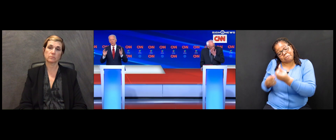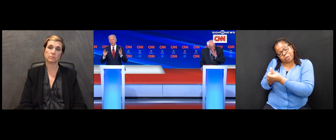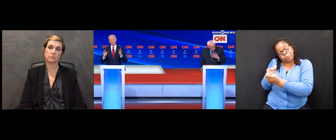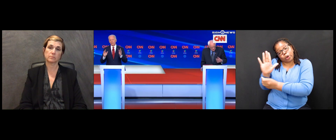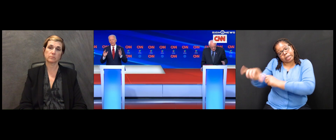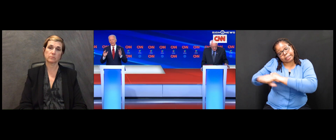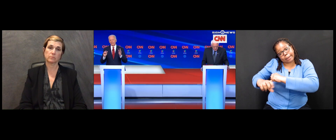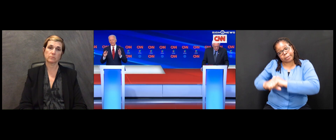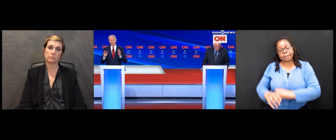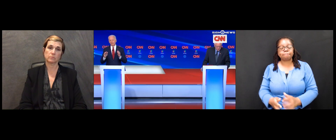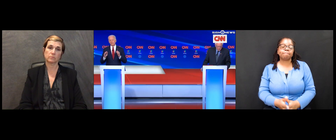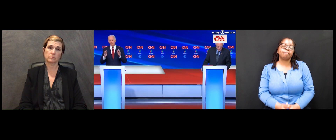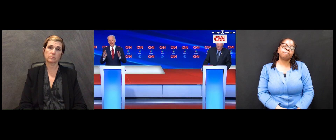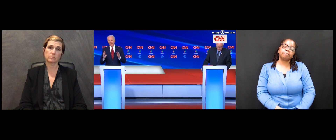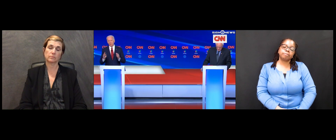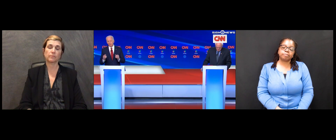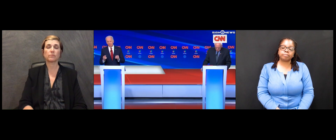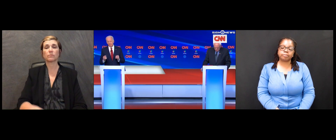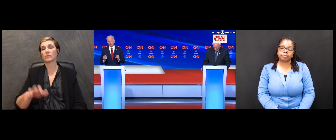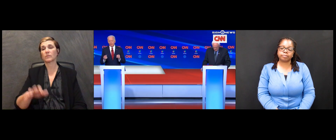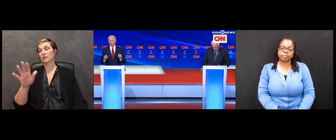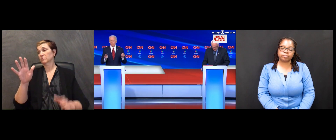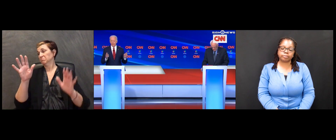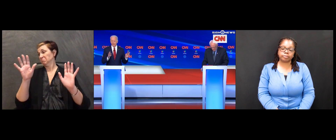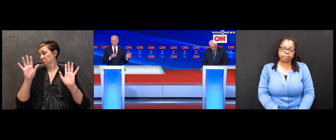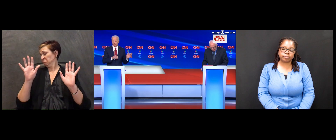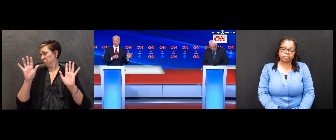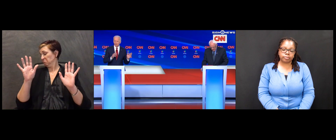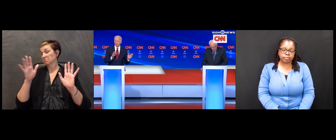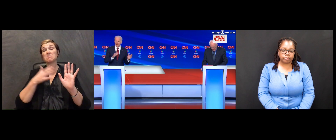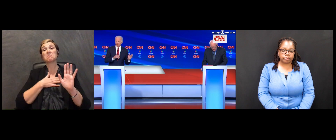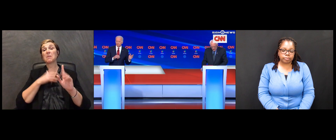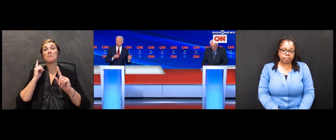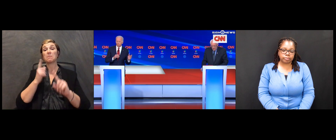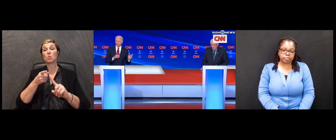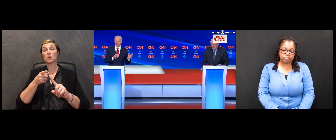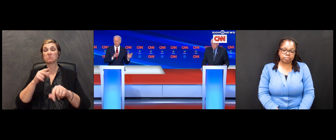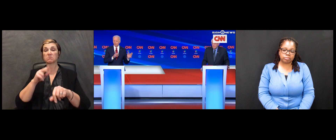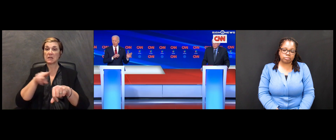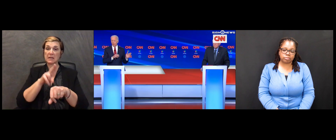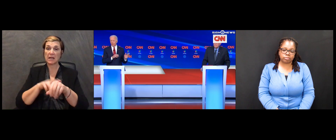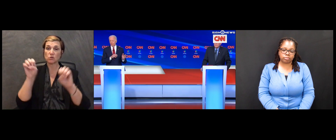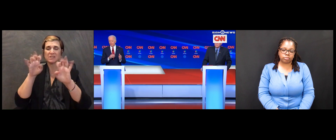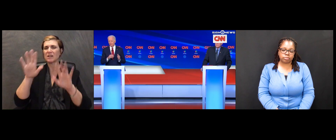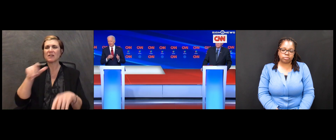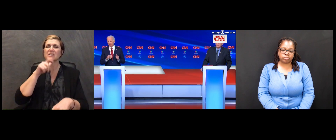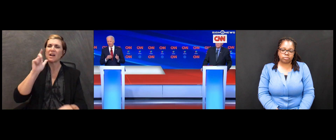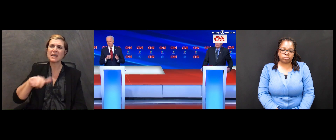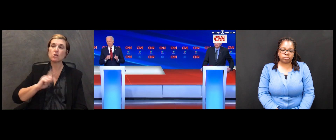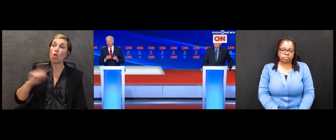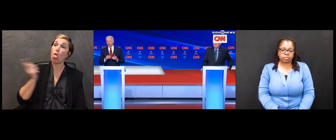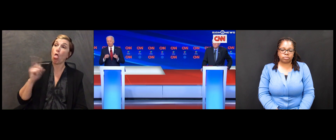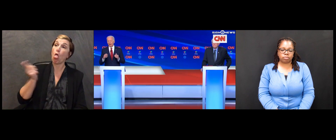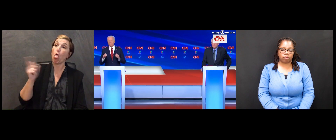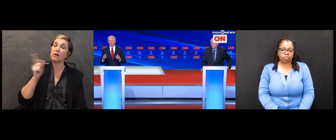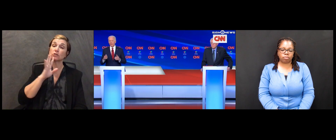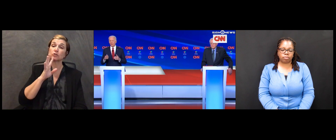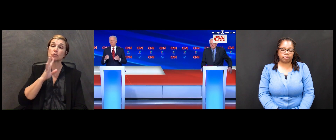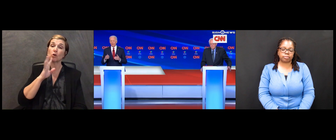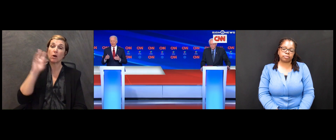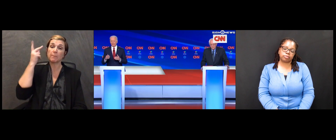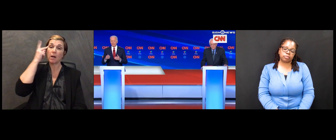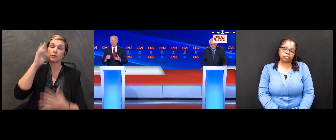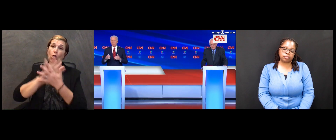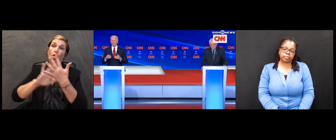some of whom are funding his campaign? Look, this is a national crisis. I don't want to get this into a back and forth in terms of our politics here. I've laid